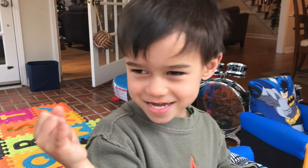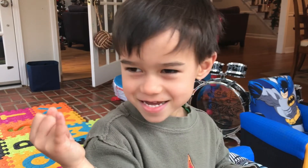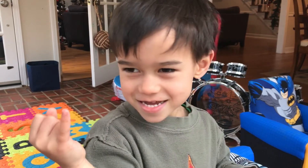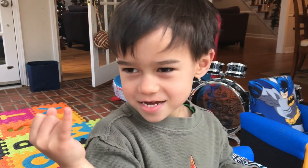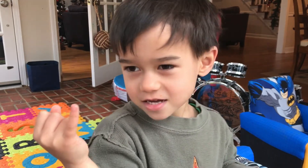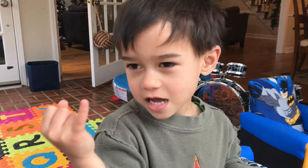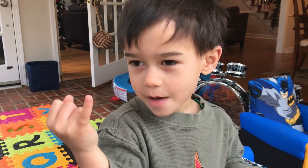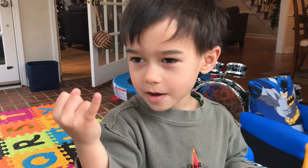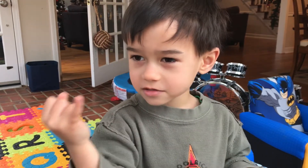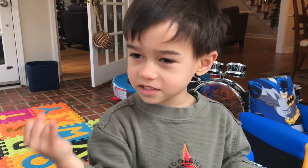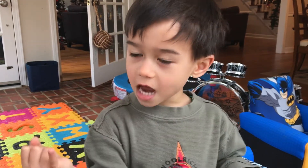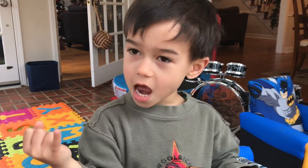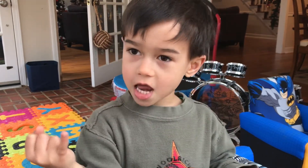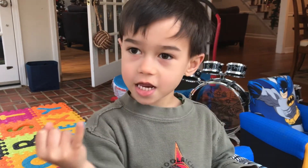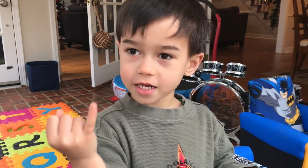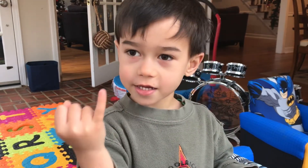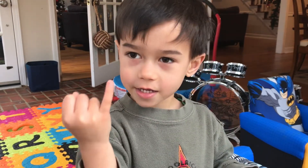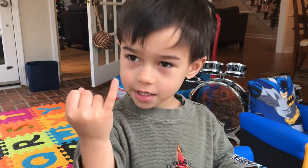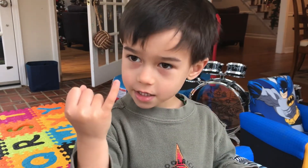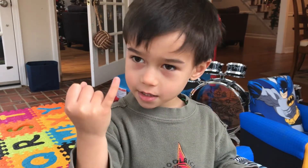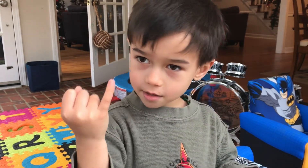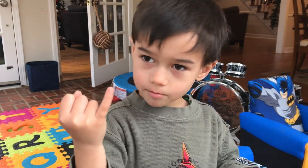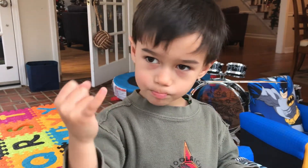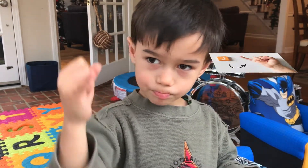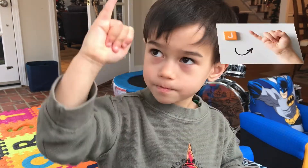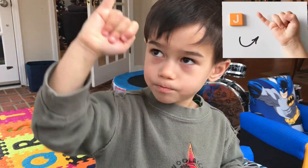cream. I know. How about J? J, what's J?